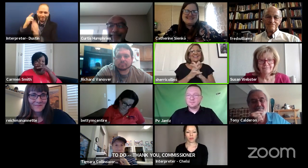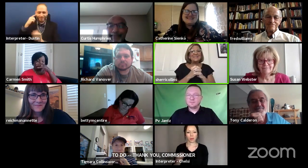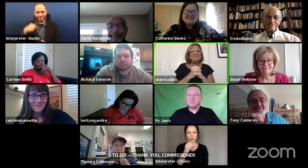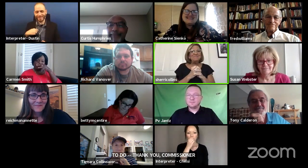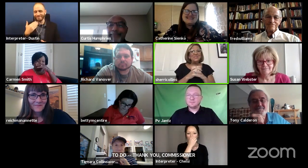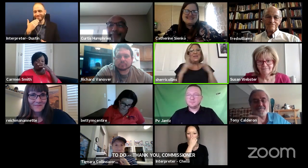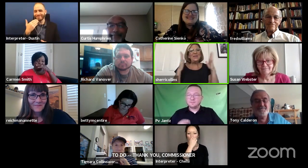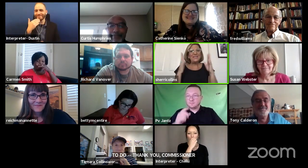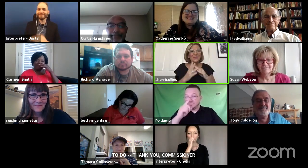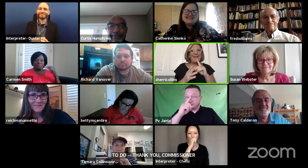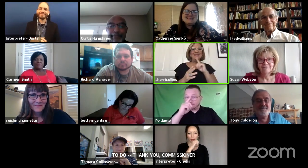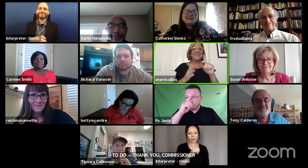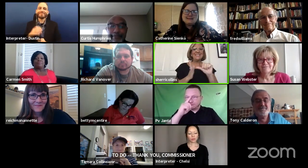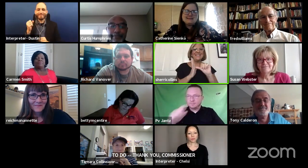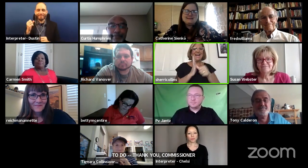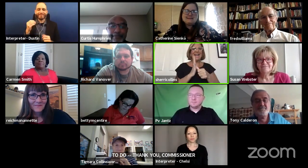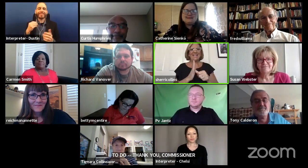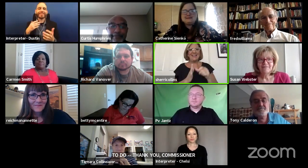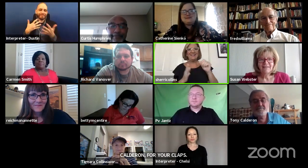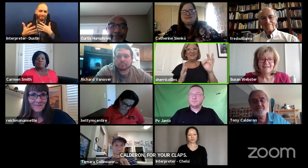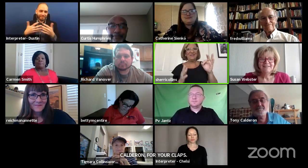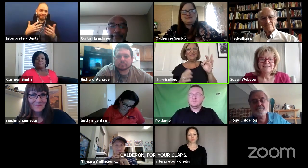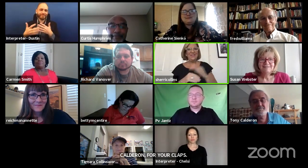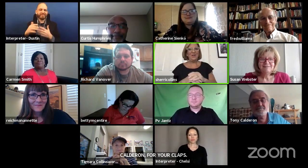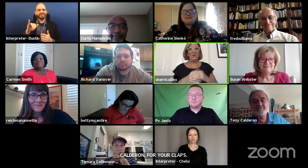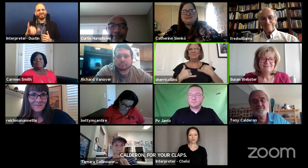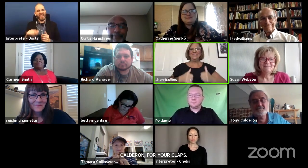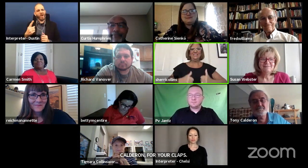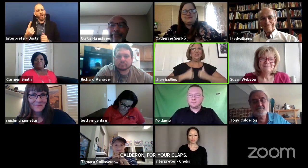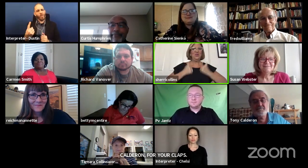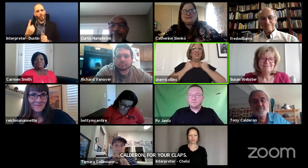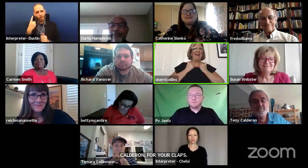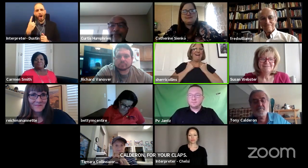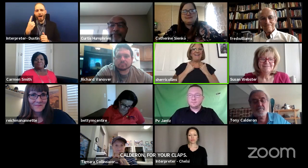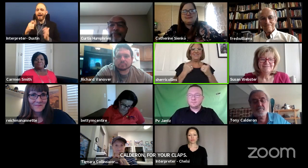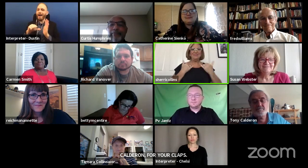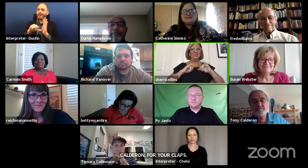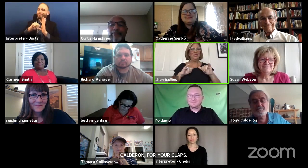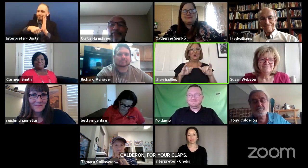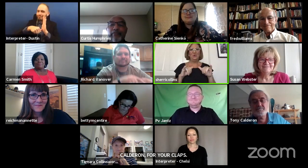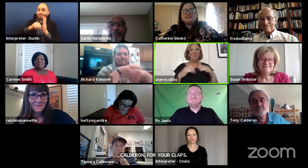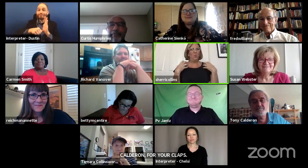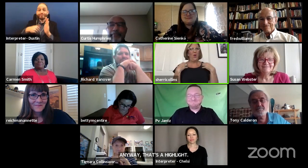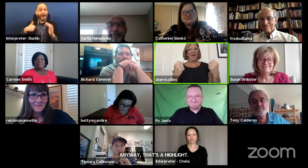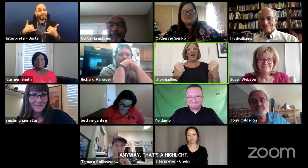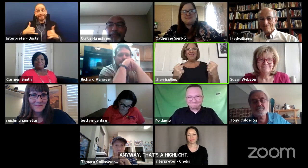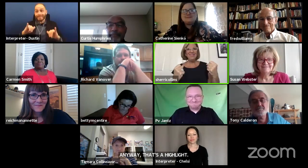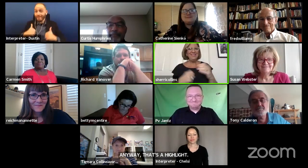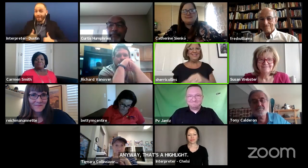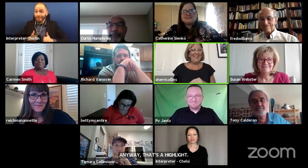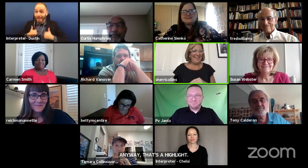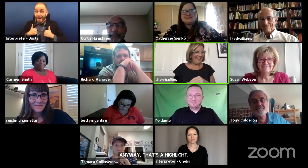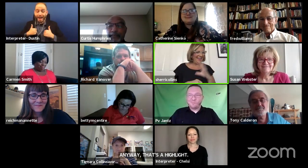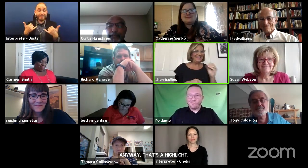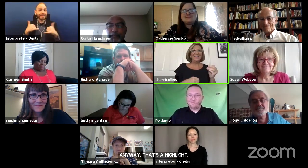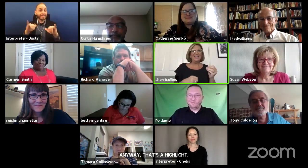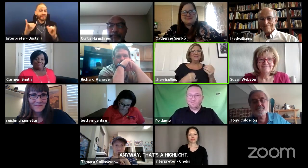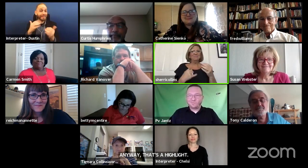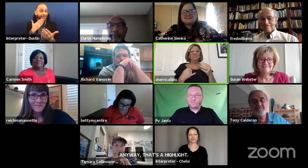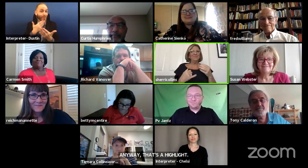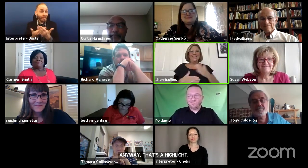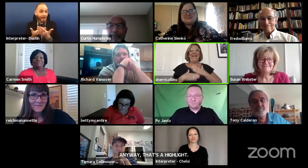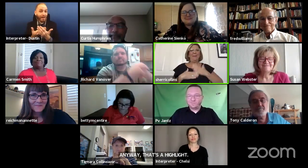Anyway, so that's a highlight of, you know, I'm still alive and still well